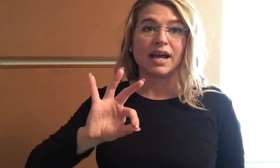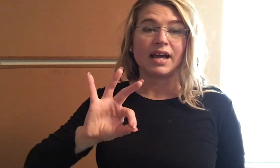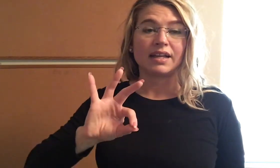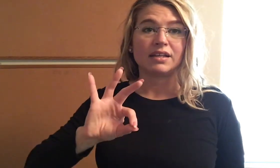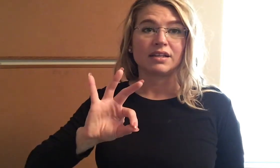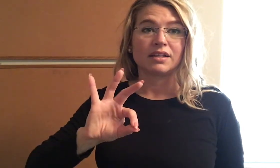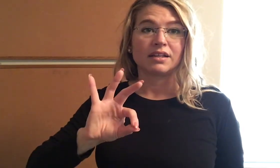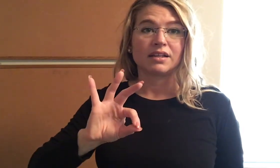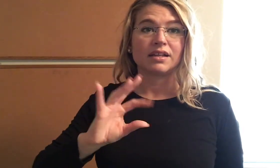69,